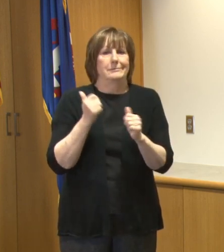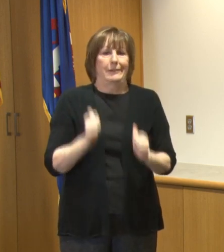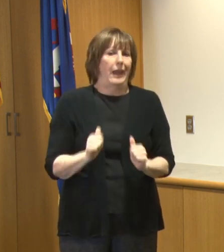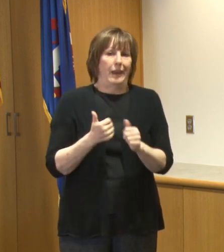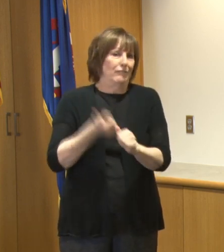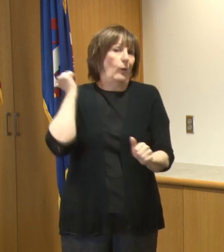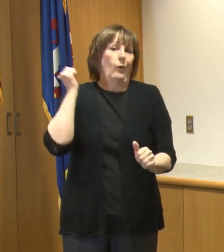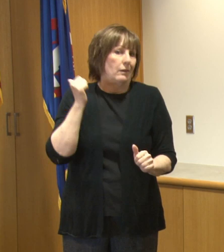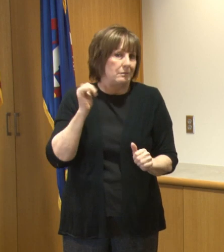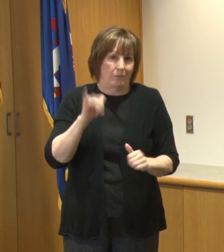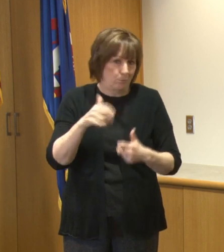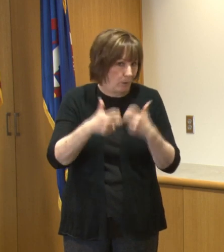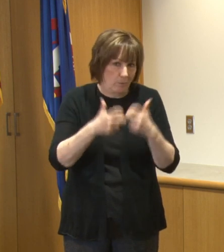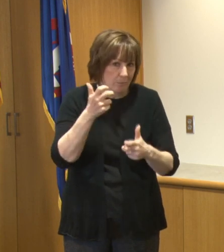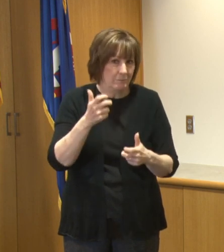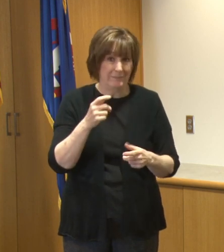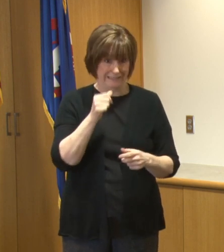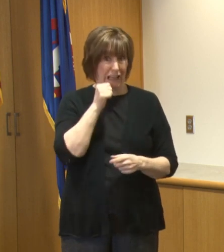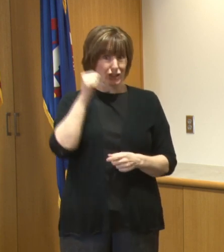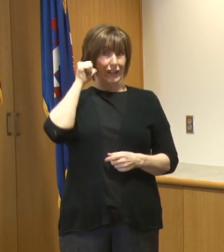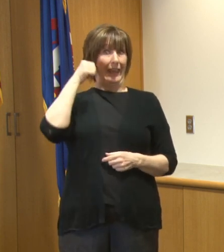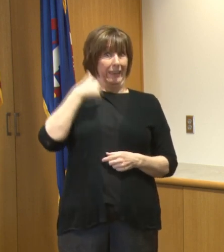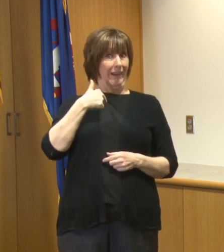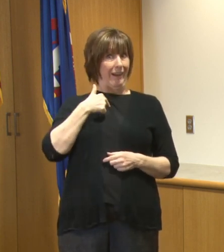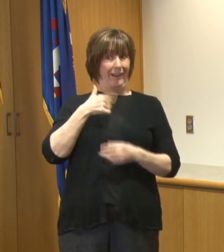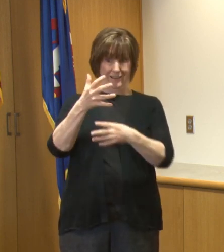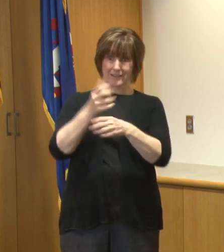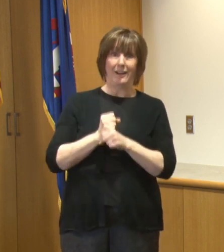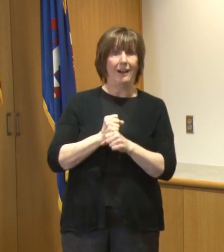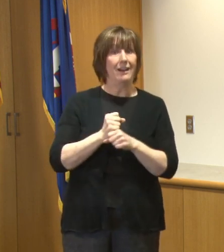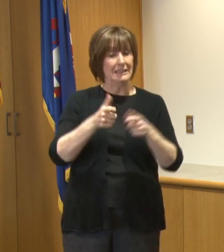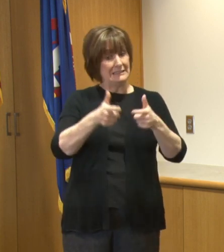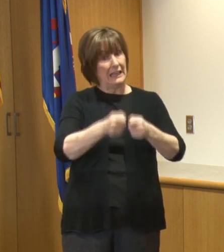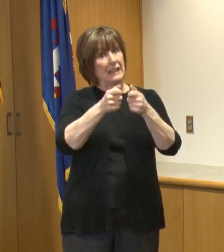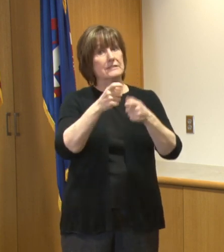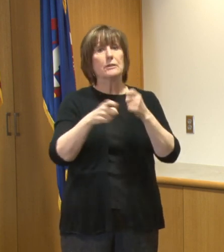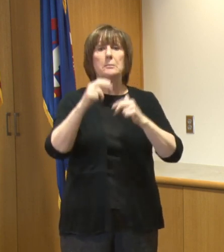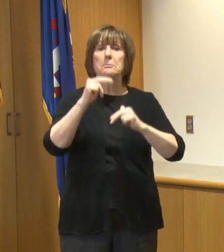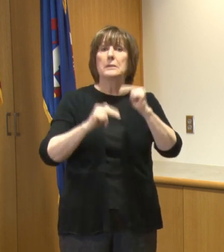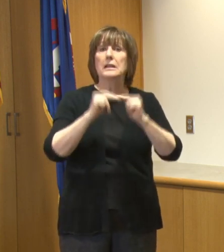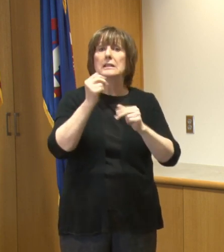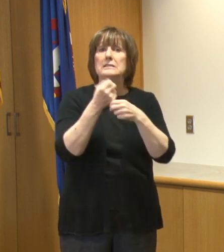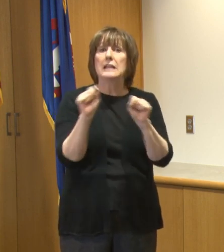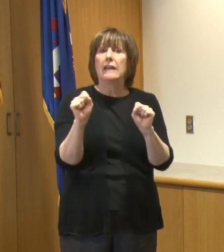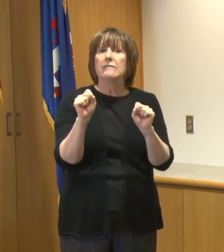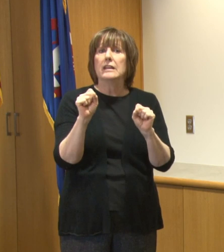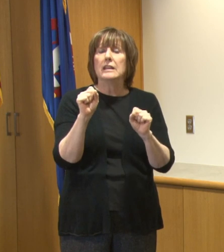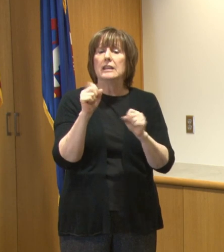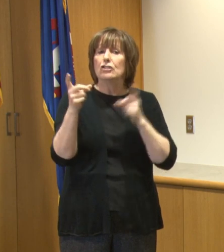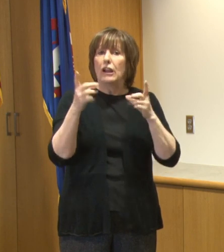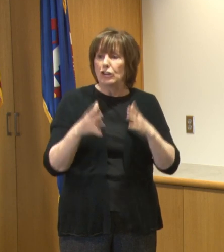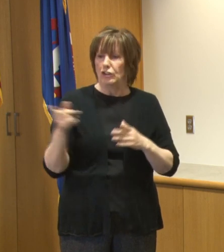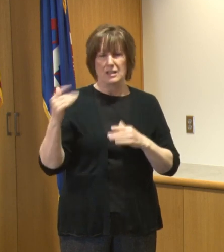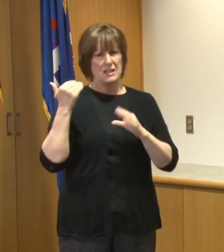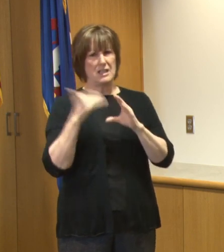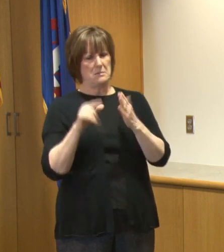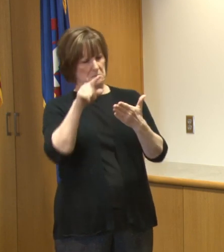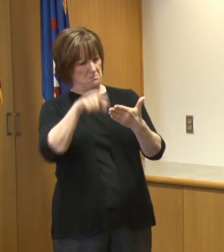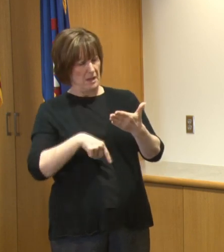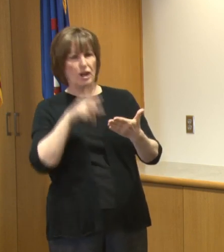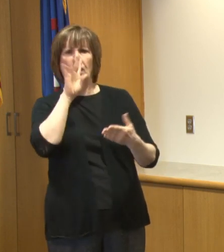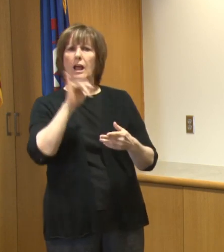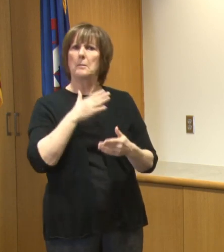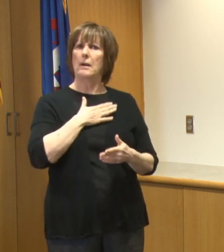to home recently. Yesterday, I received a text from our building and safety director about an email he received that appeared to be from